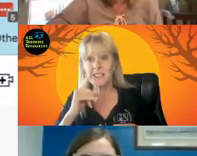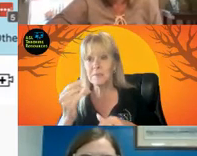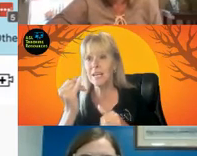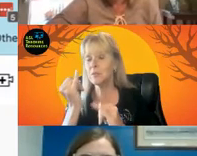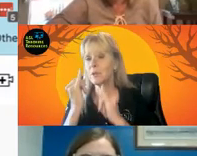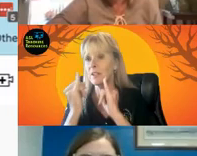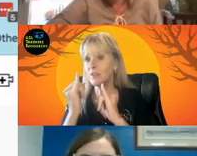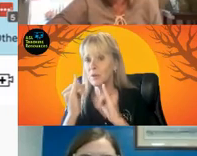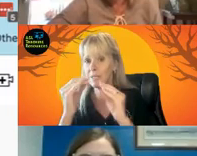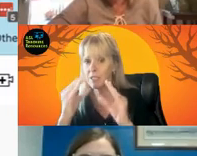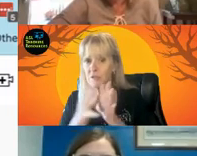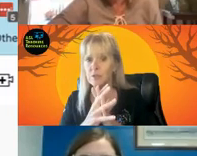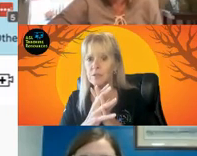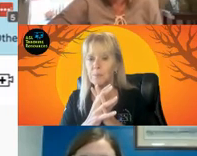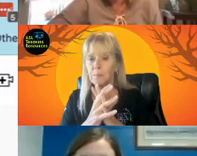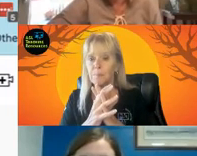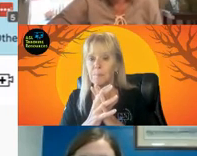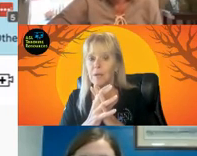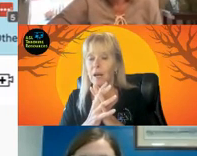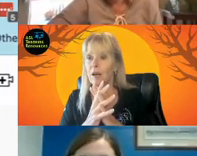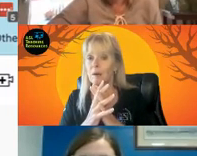of things. Sometimes we're interviewing teachers.